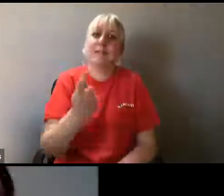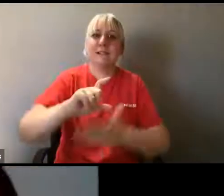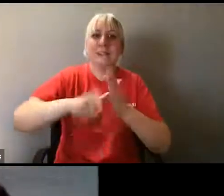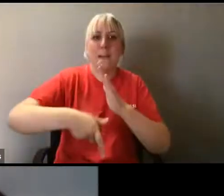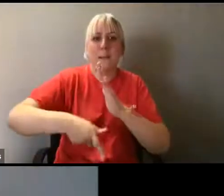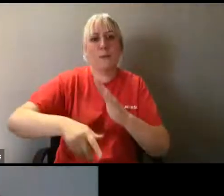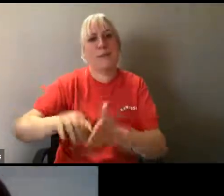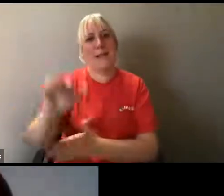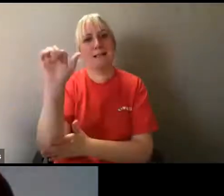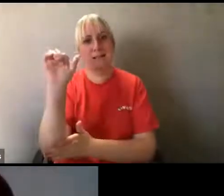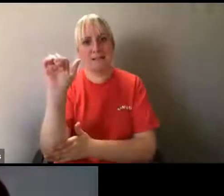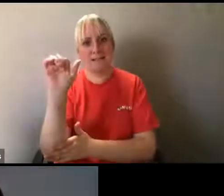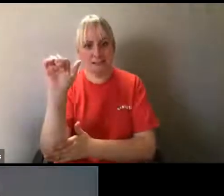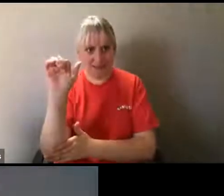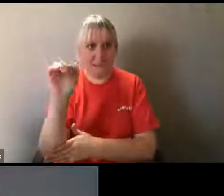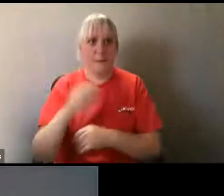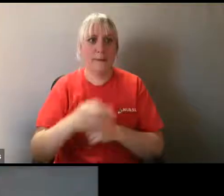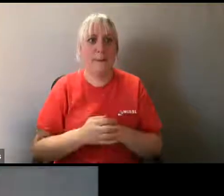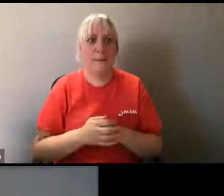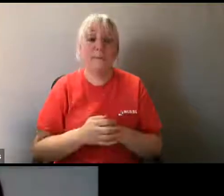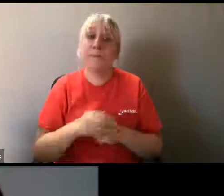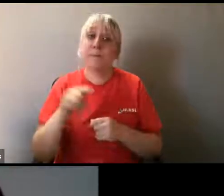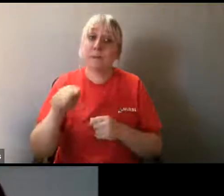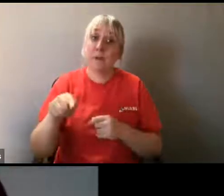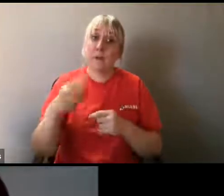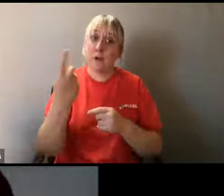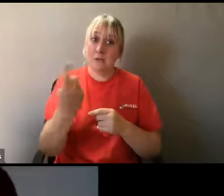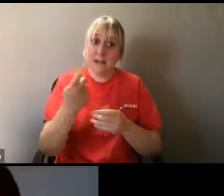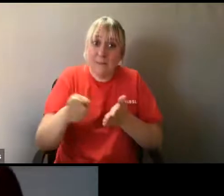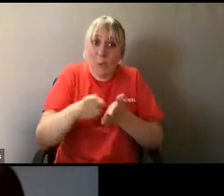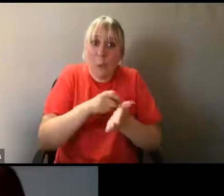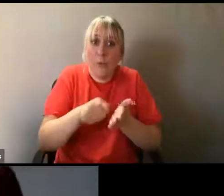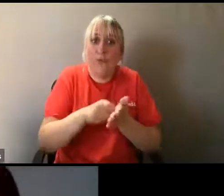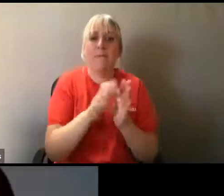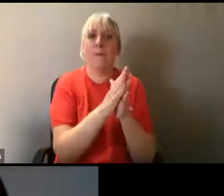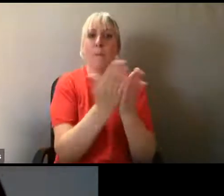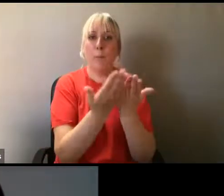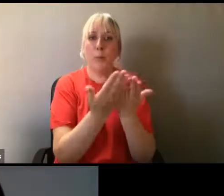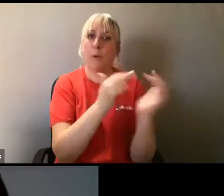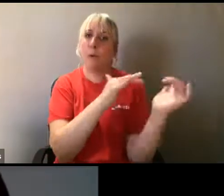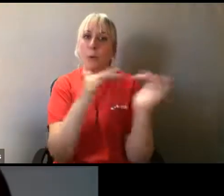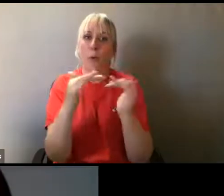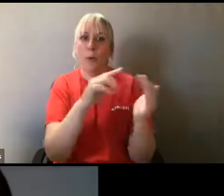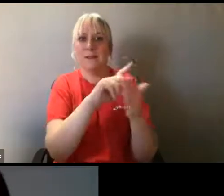National Steering Group and author of The War on Disabled People,